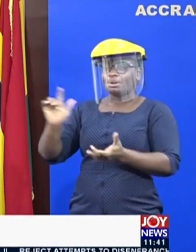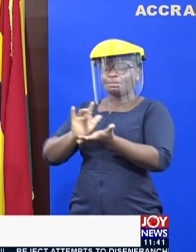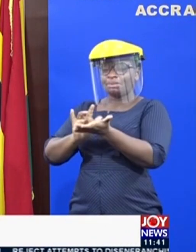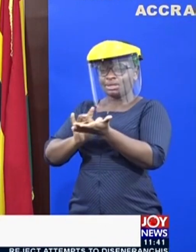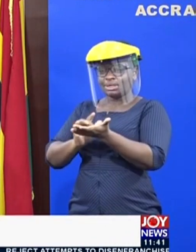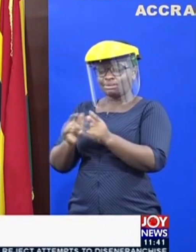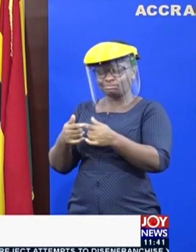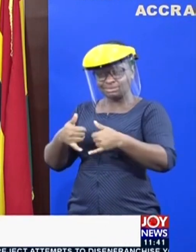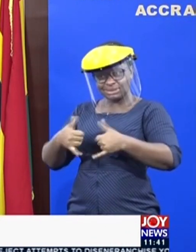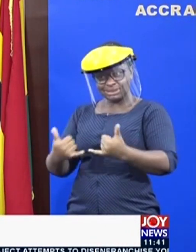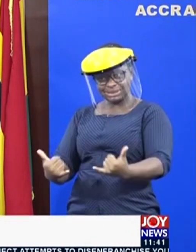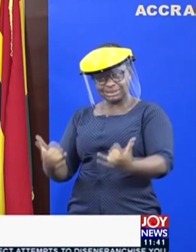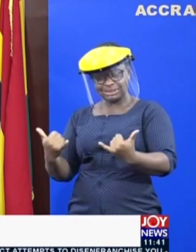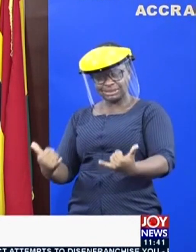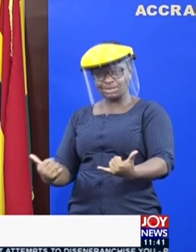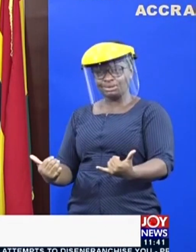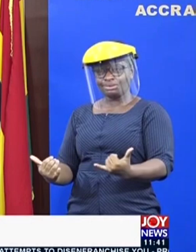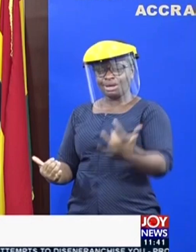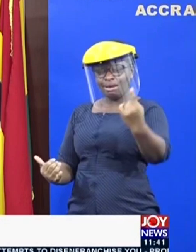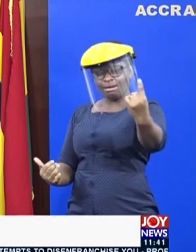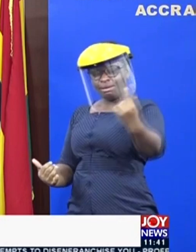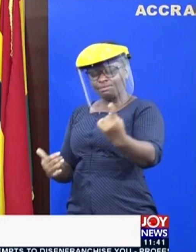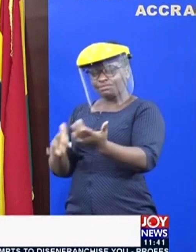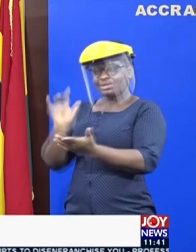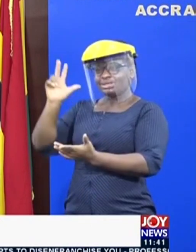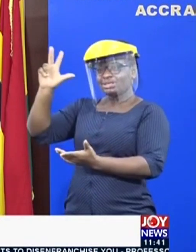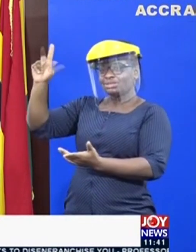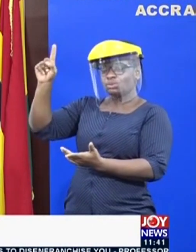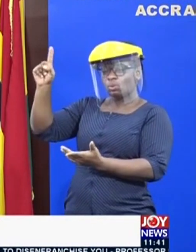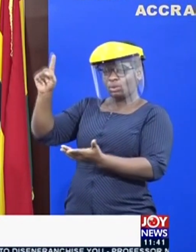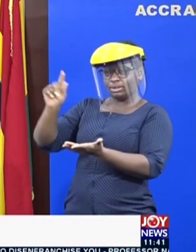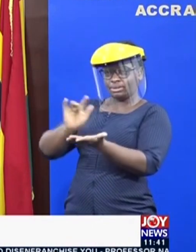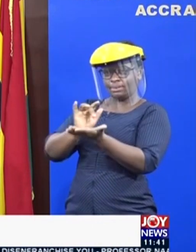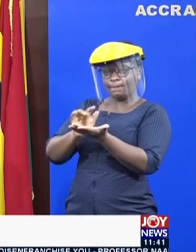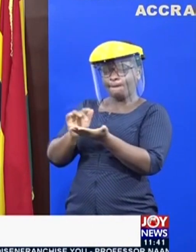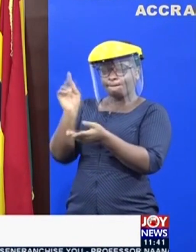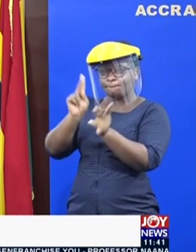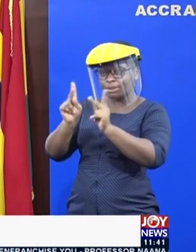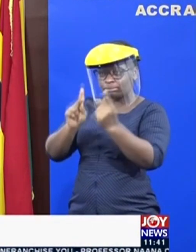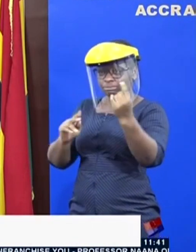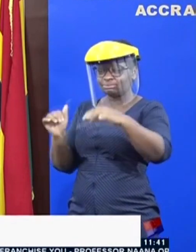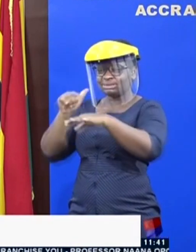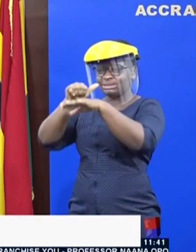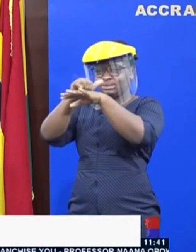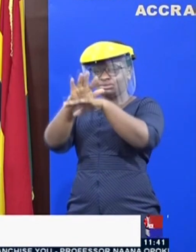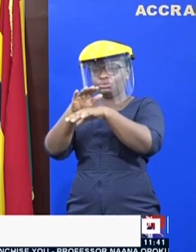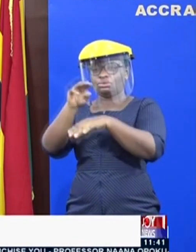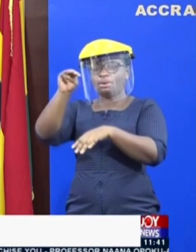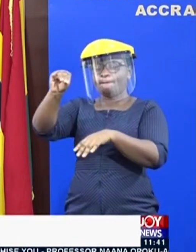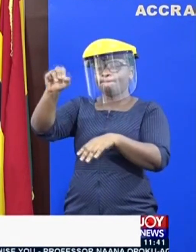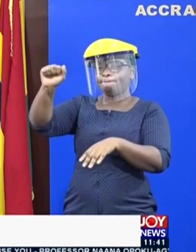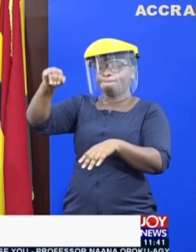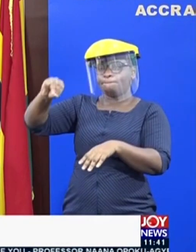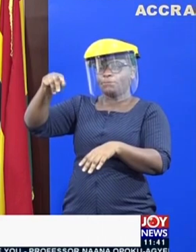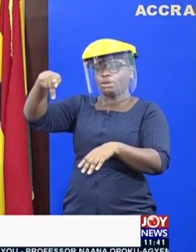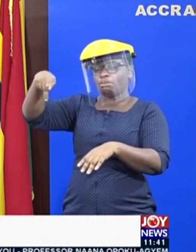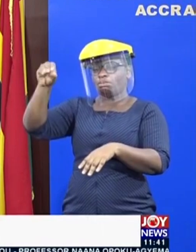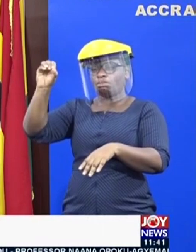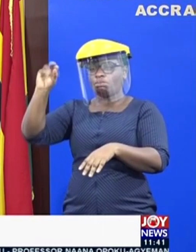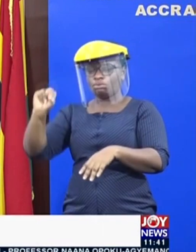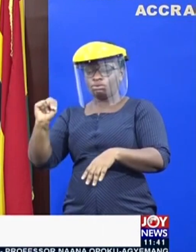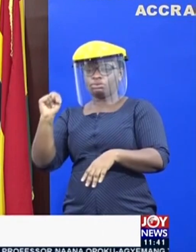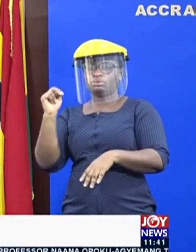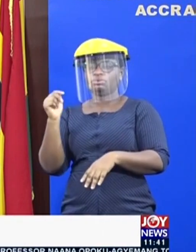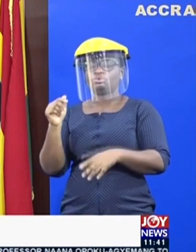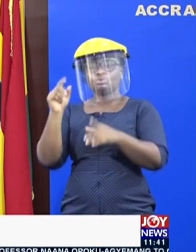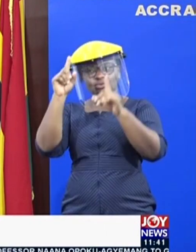the application, the 31 or 33 products were actually given to the Mampon Center for Plant Medicine Research, not to the Food and